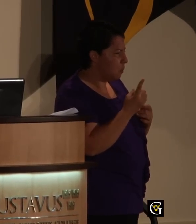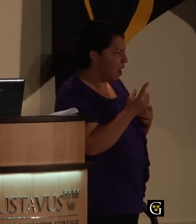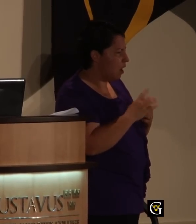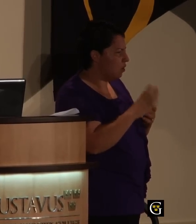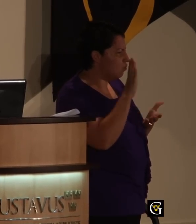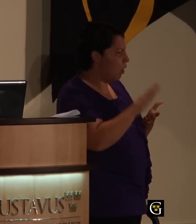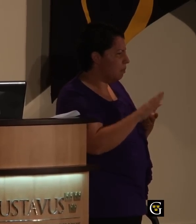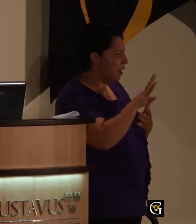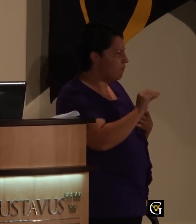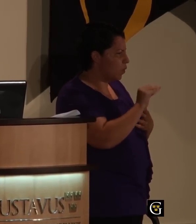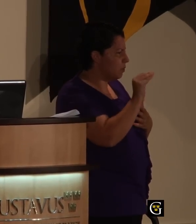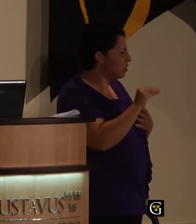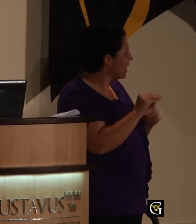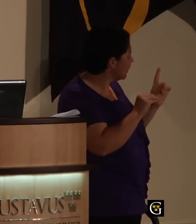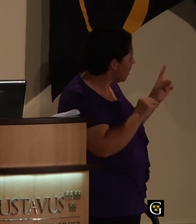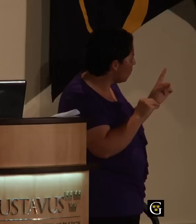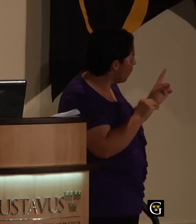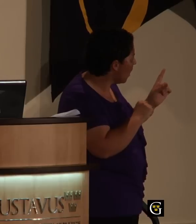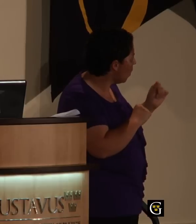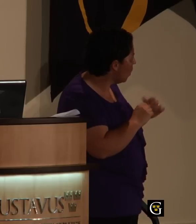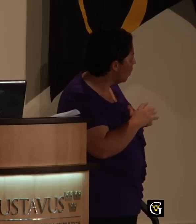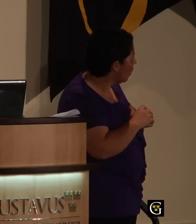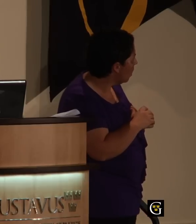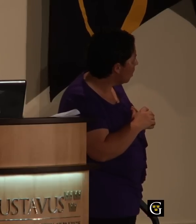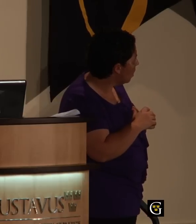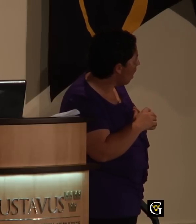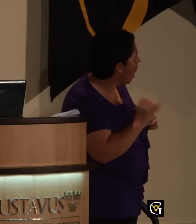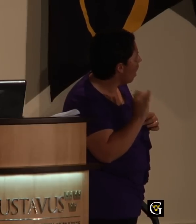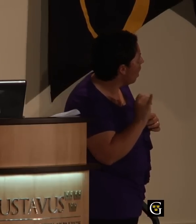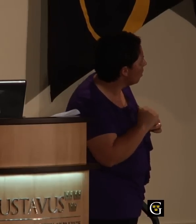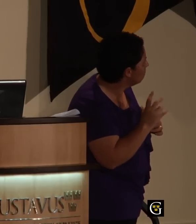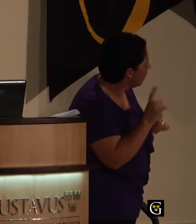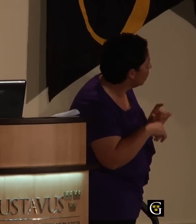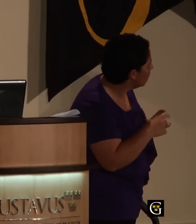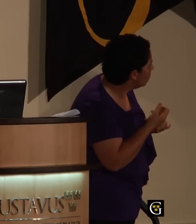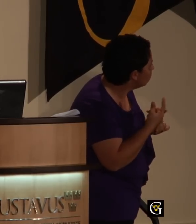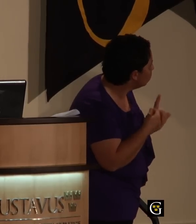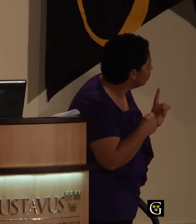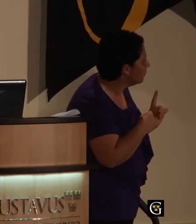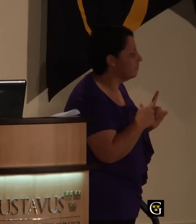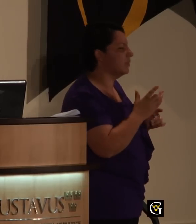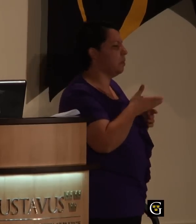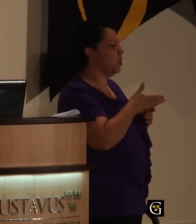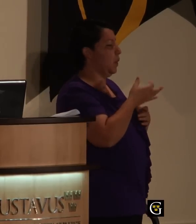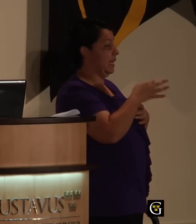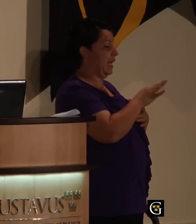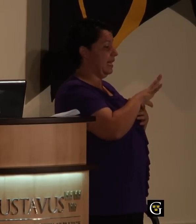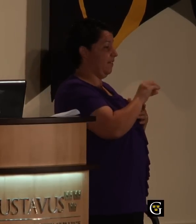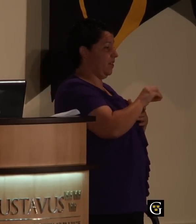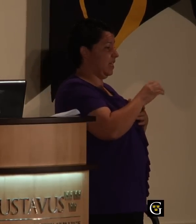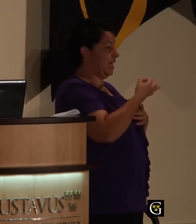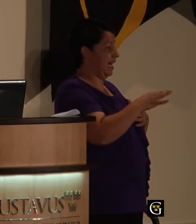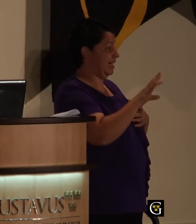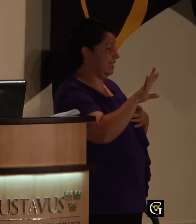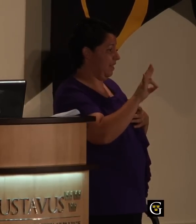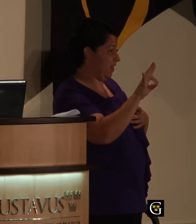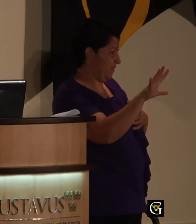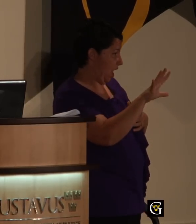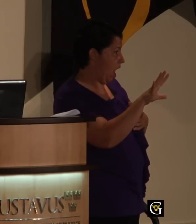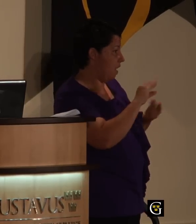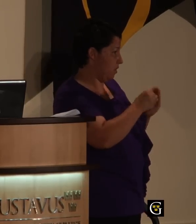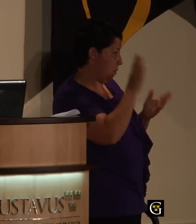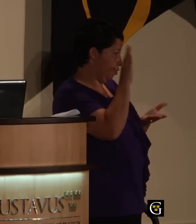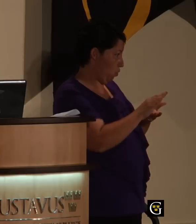put the exact years here, but something like between 1950 and 1975. Okay. How